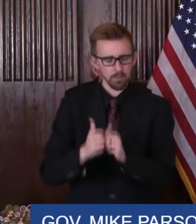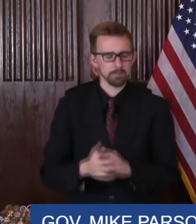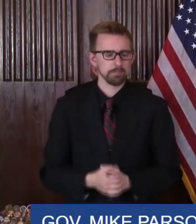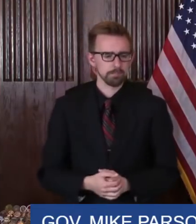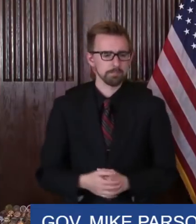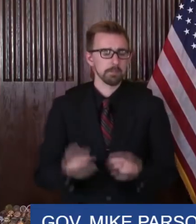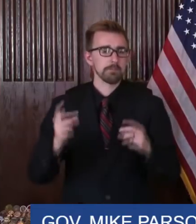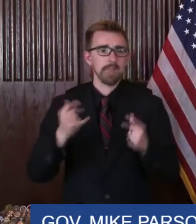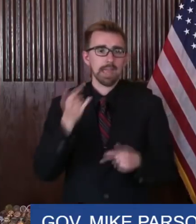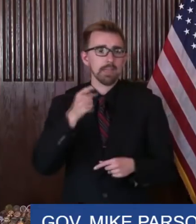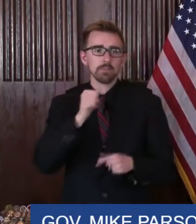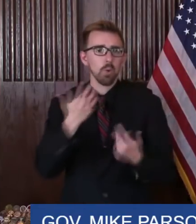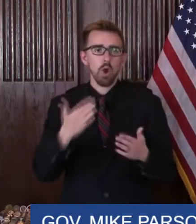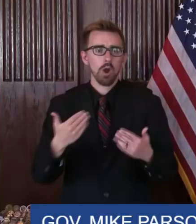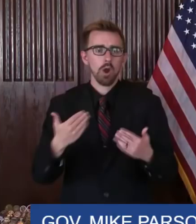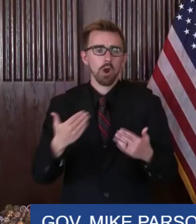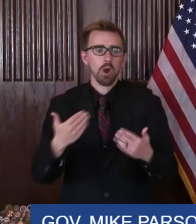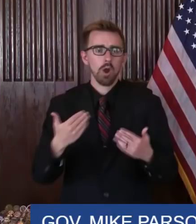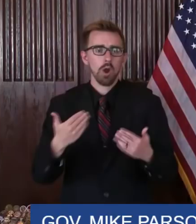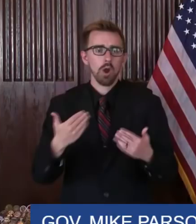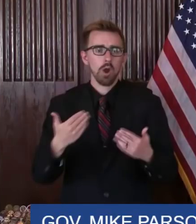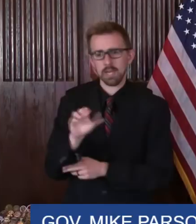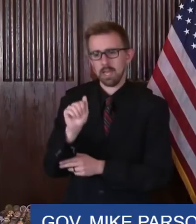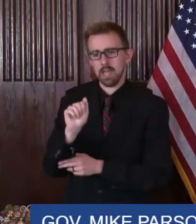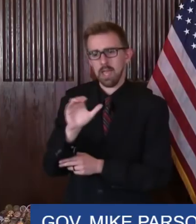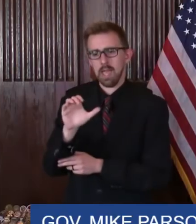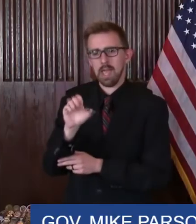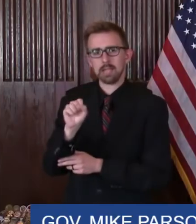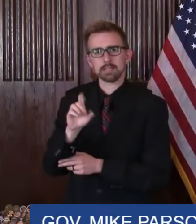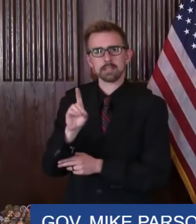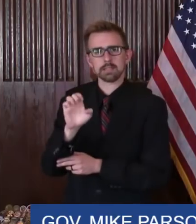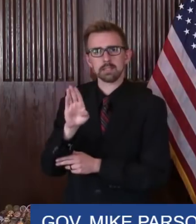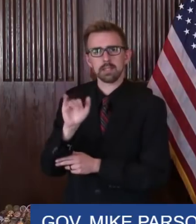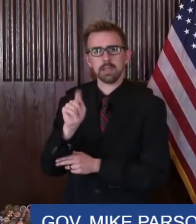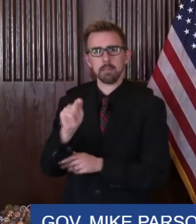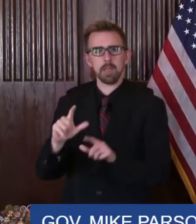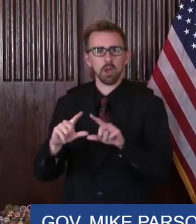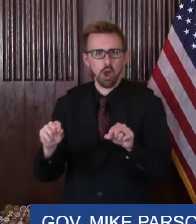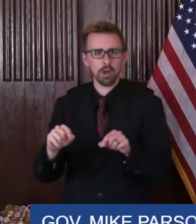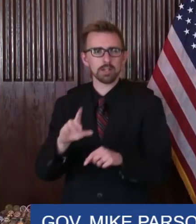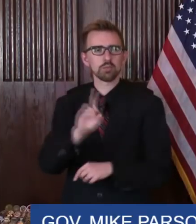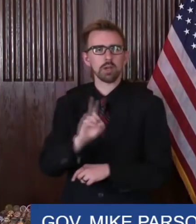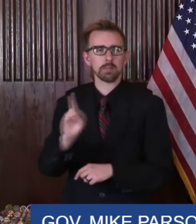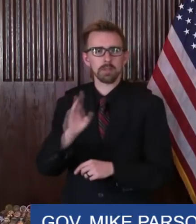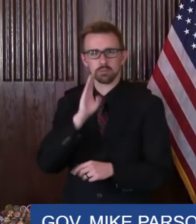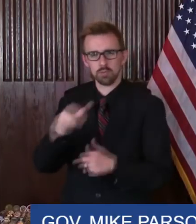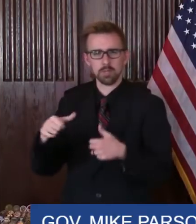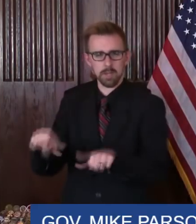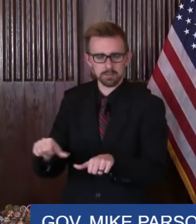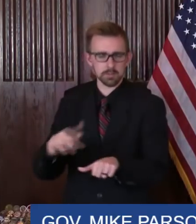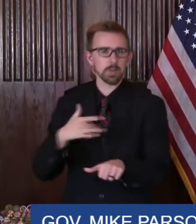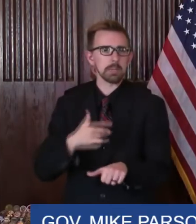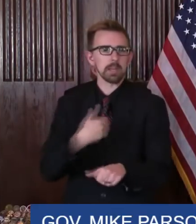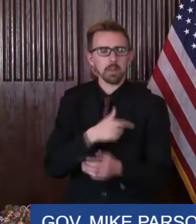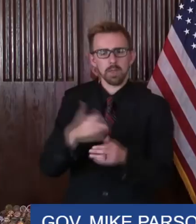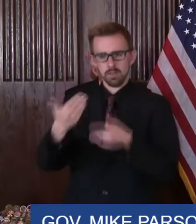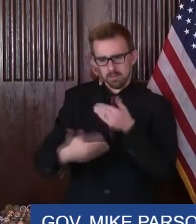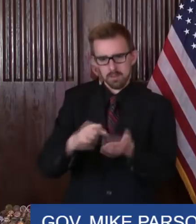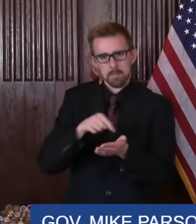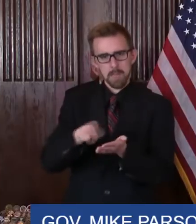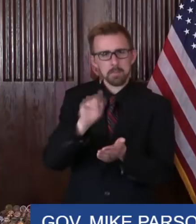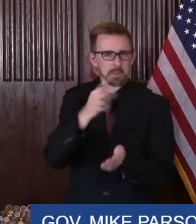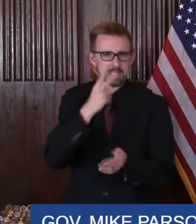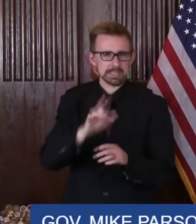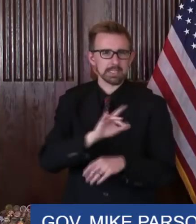way, if you don't already have a Missouri Access debit card, is direct deposit. So typically we process a payment to you, which you can see